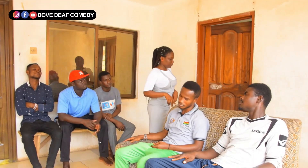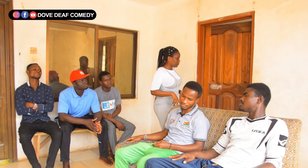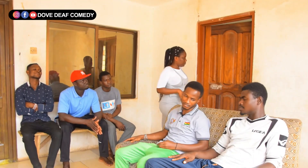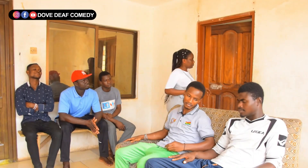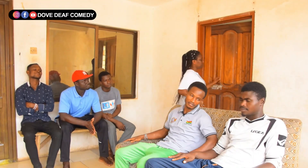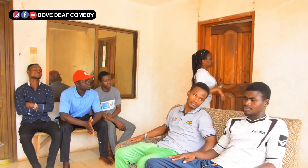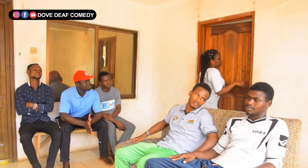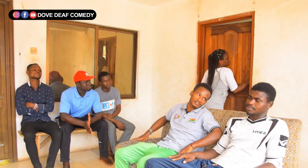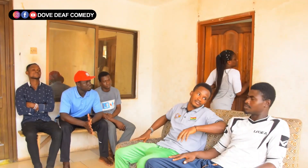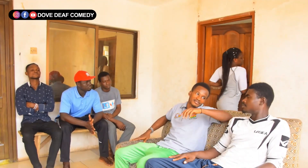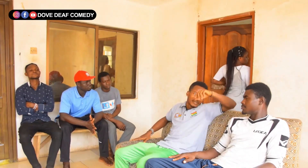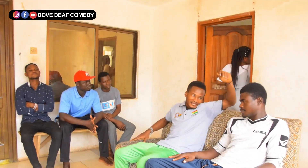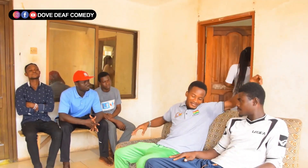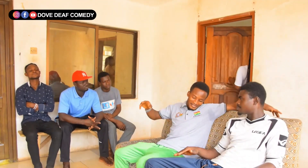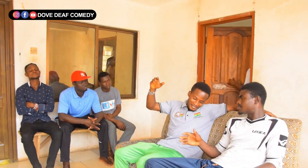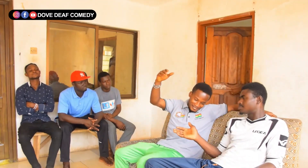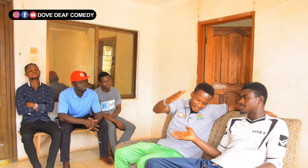We are hungry, okay.